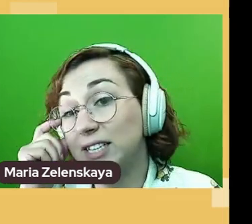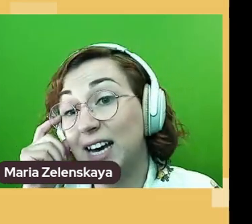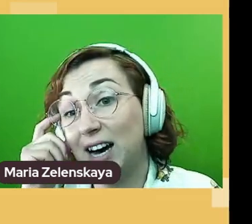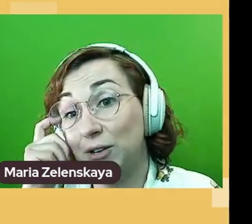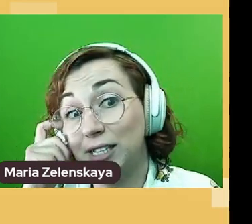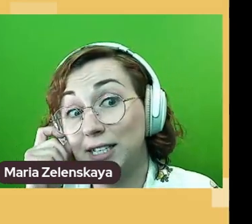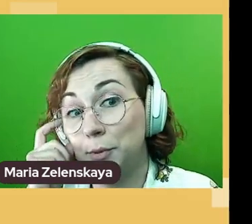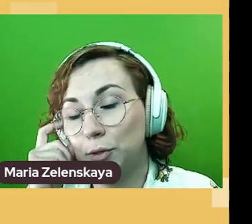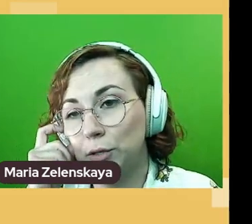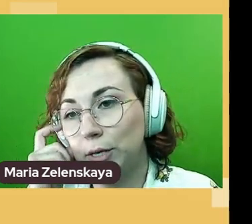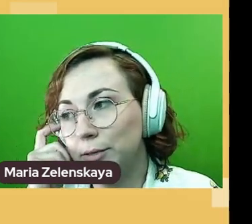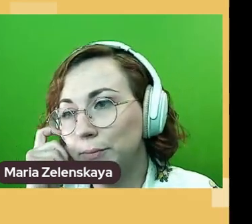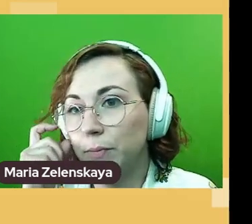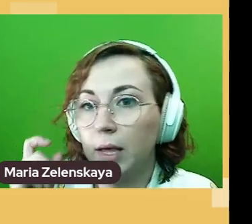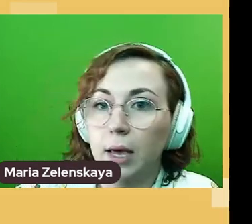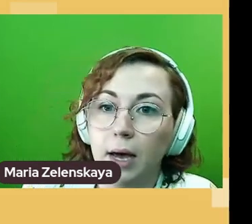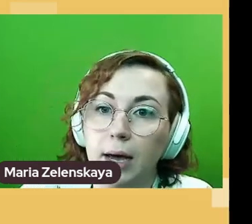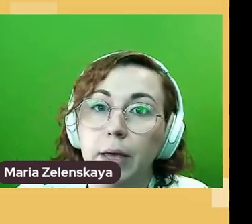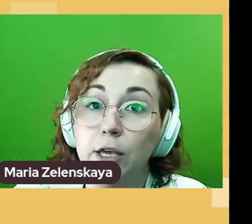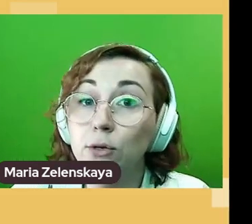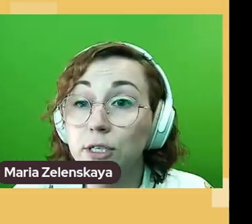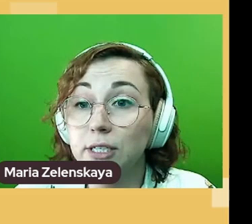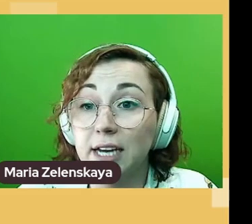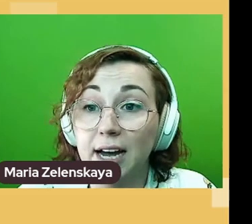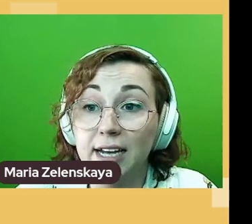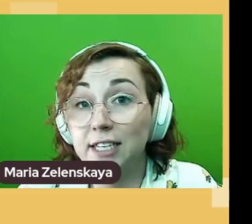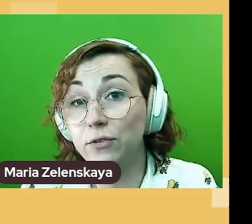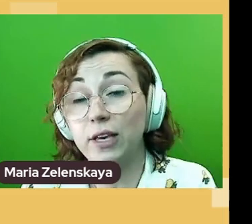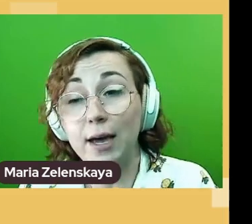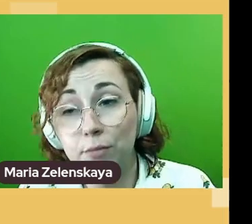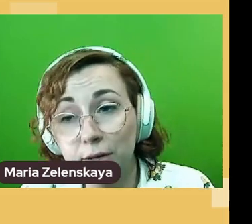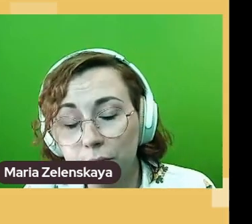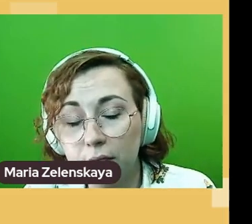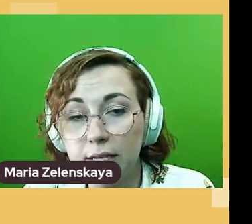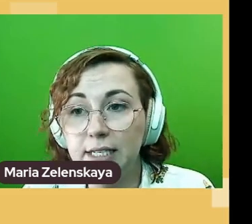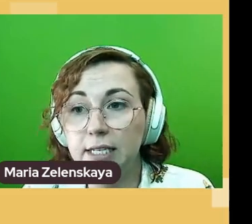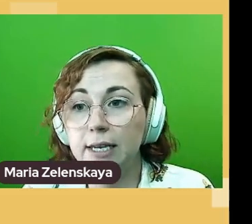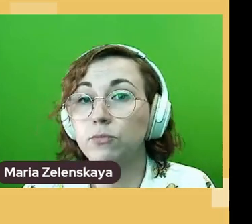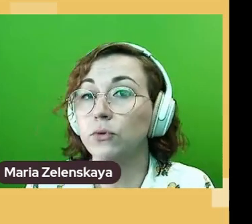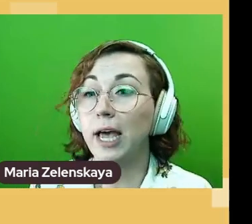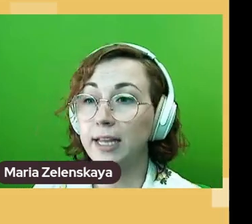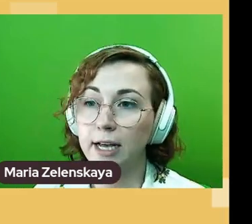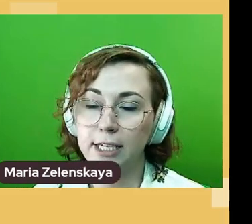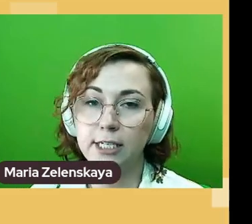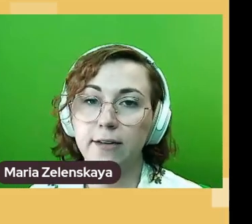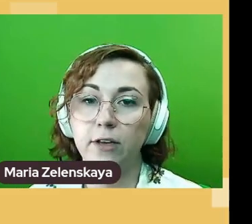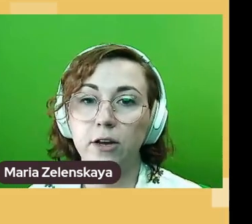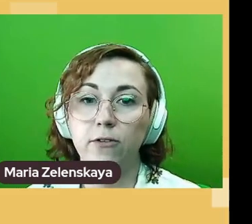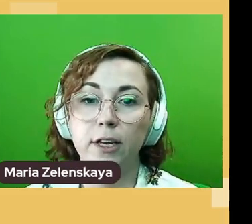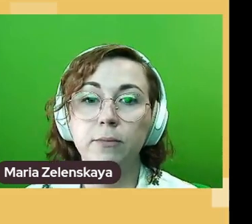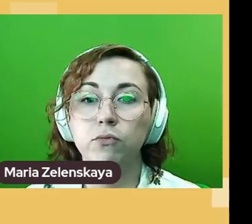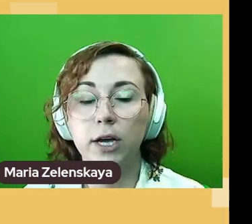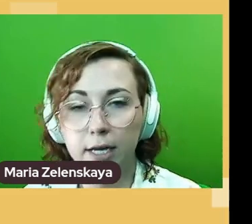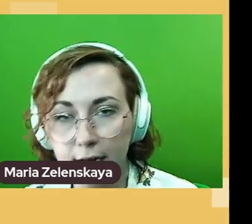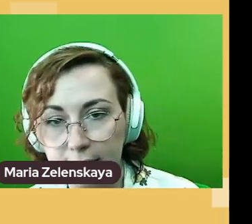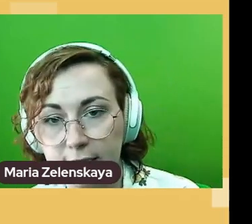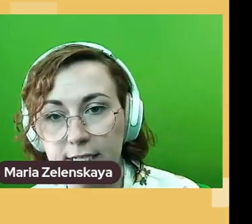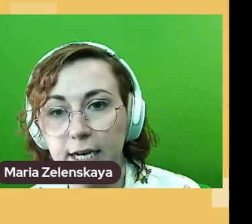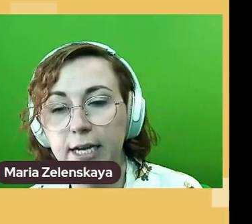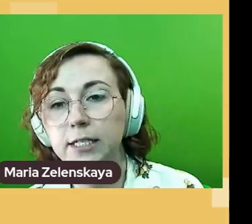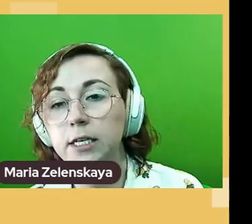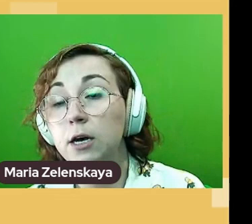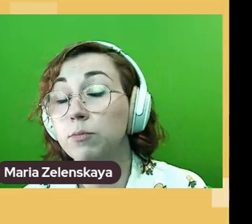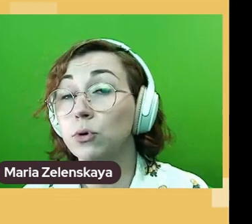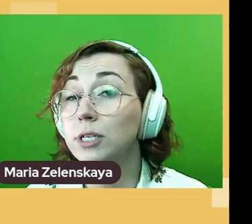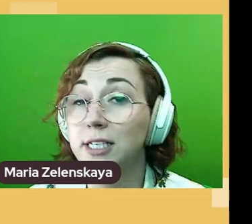So here's how it's supposed to work. A user signs into the camera, the system analyzes the video feed, recognizes